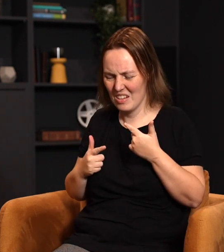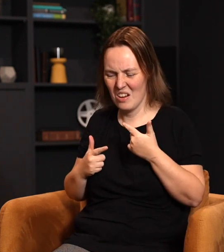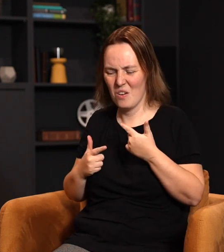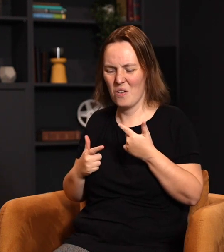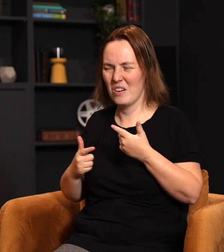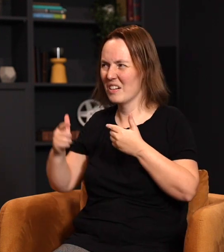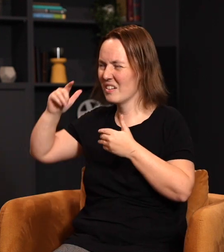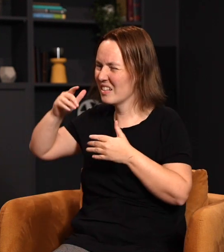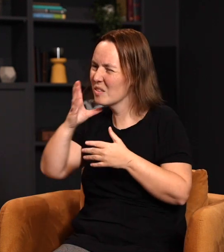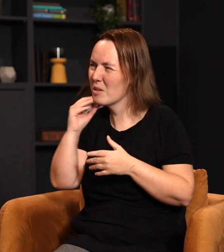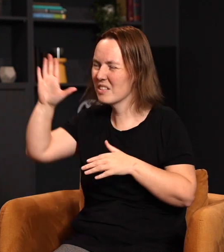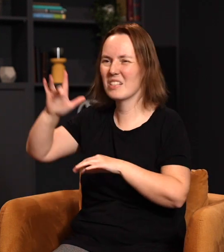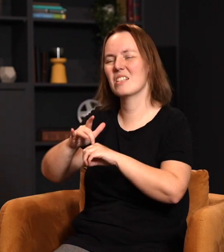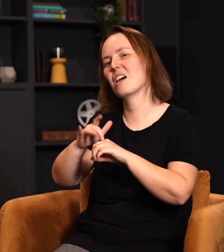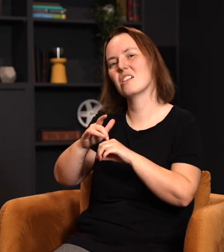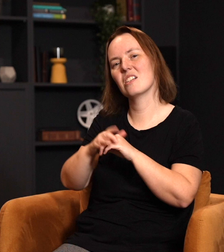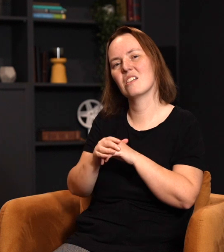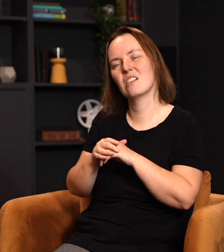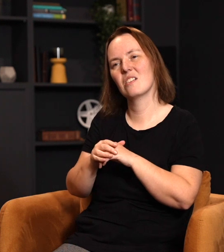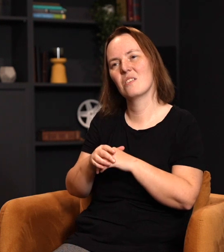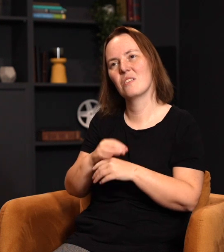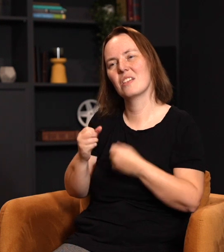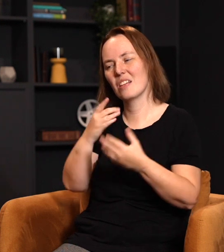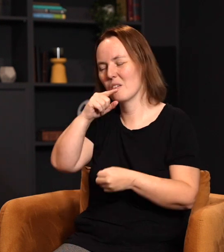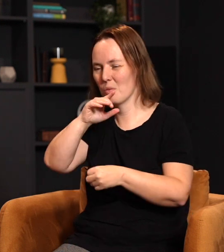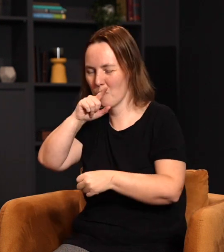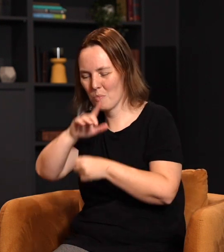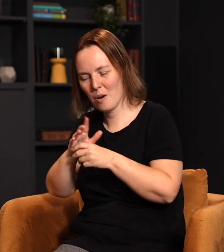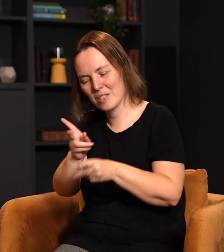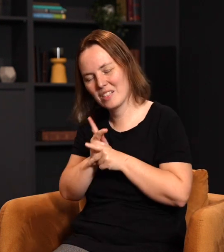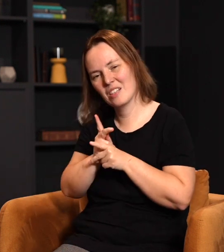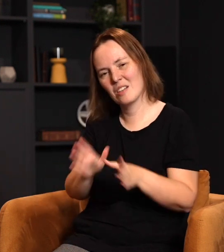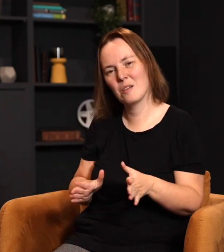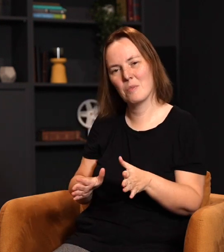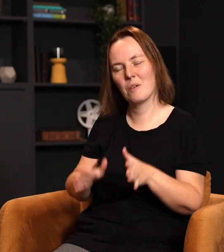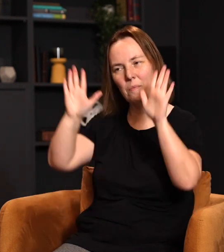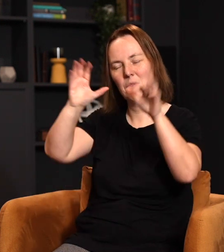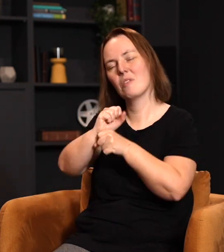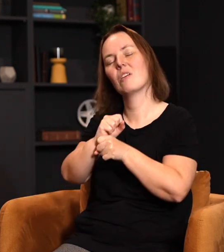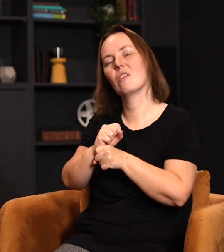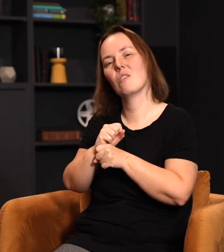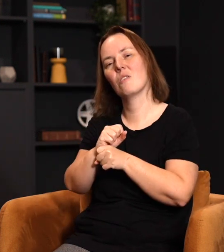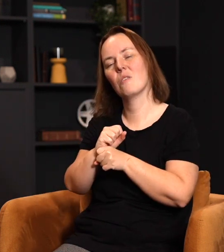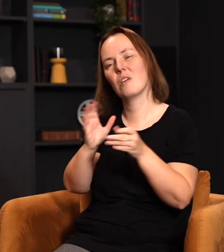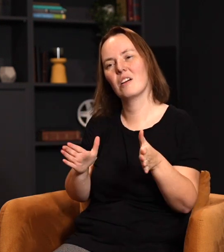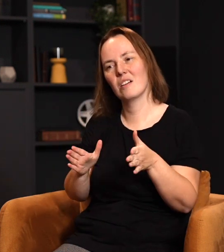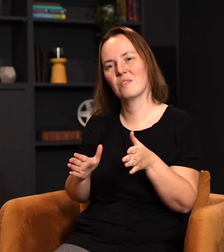of nature. We sang this song, you know, a promise keeper, a miracle worker. You know, that's who my God is. I sing about that but Lord, I've not experienced that in my